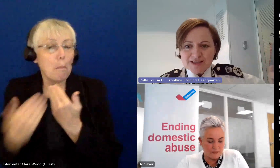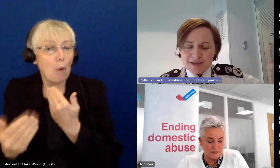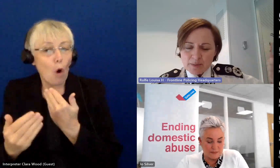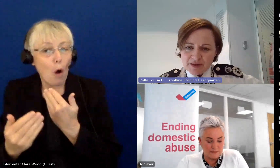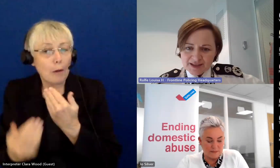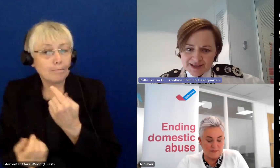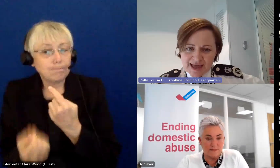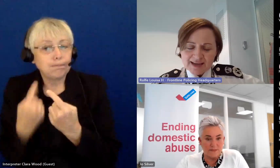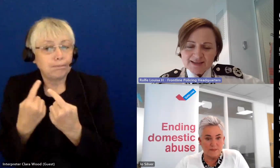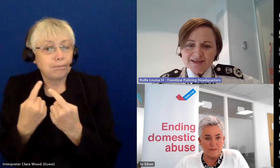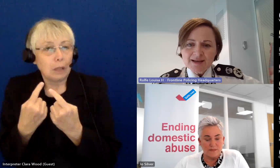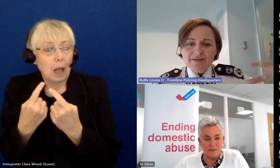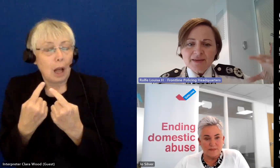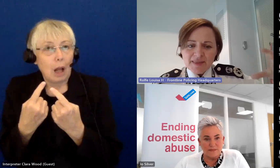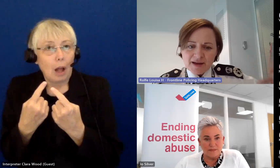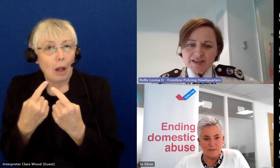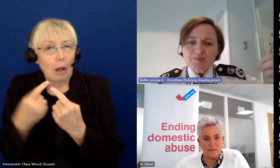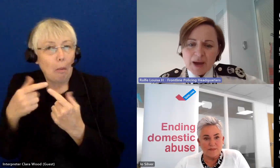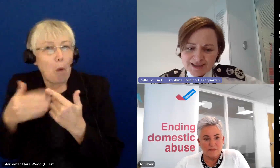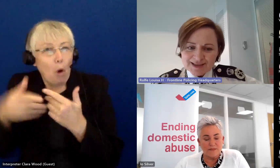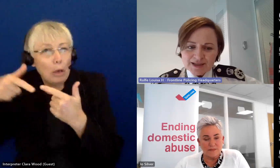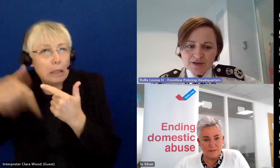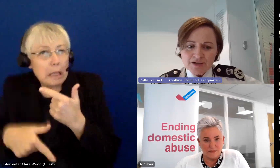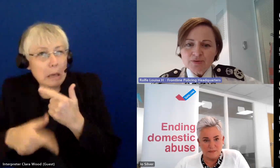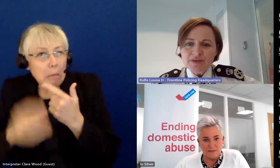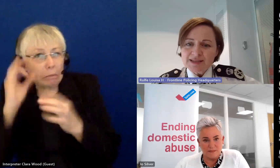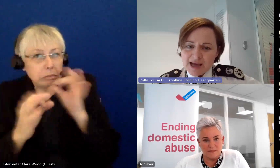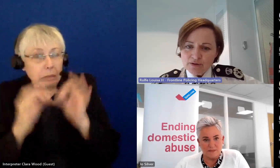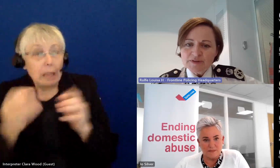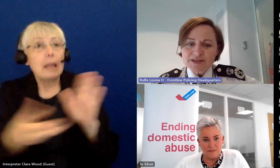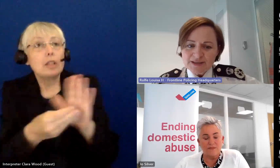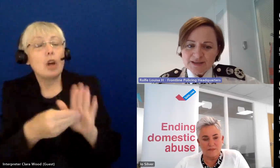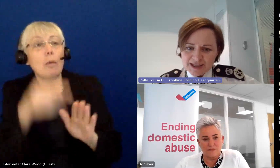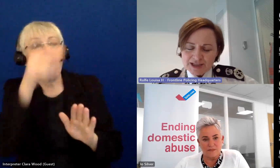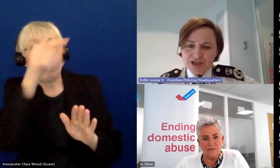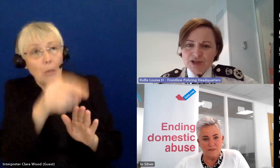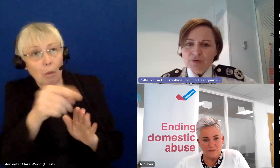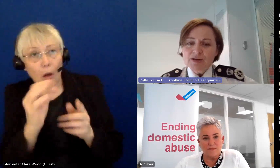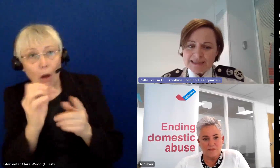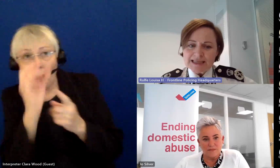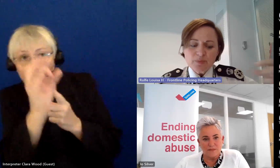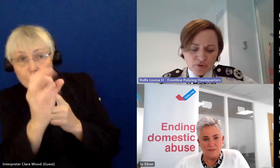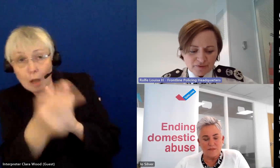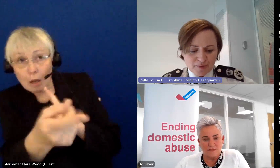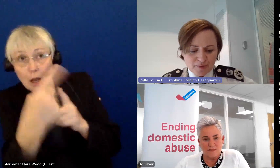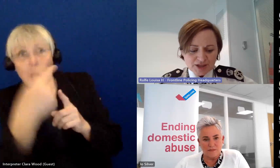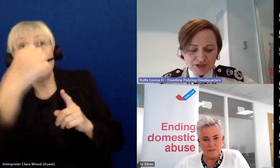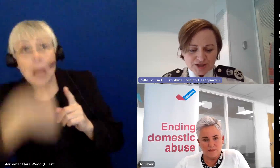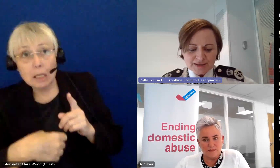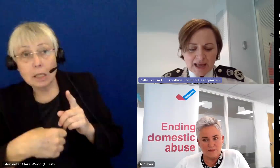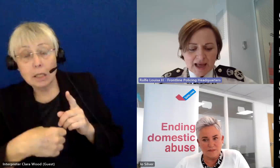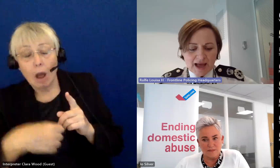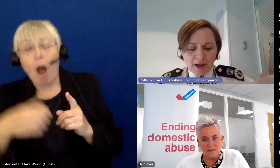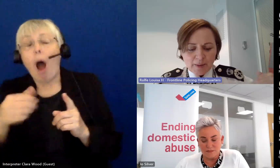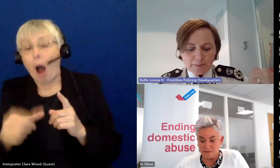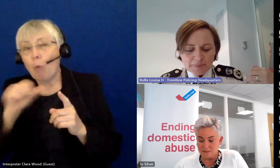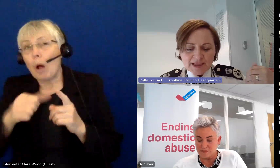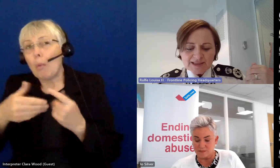an answer to something is yes, then they're expected to then delve into that issue and seek more